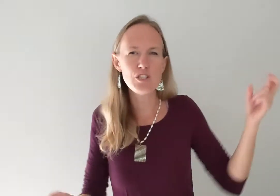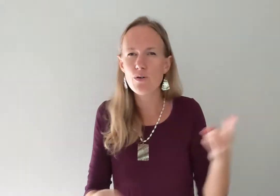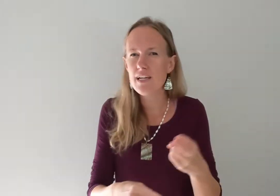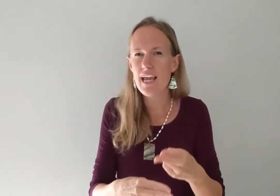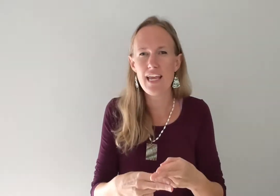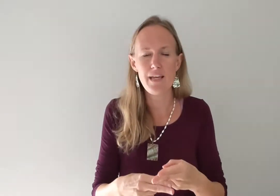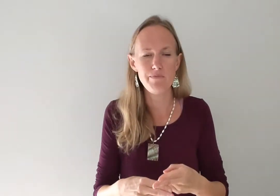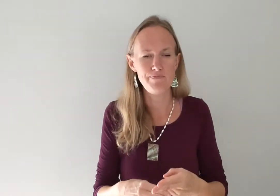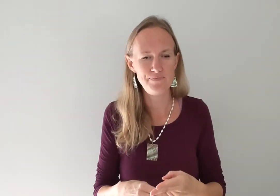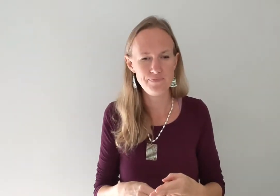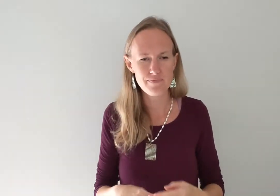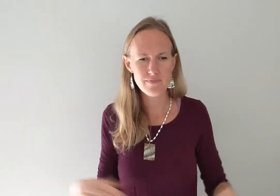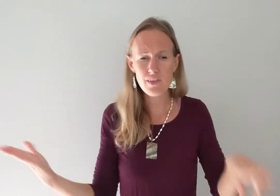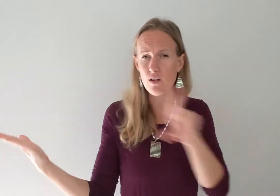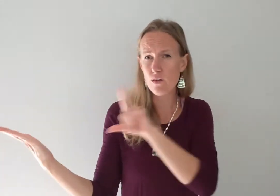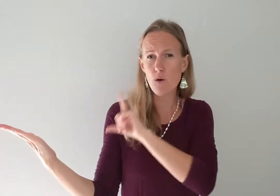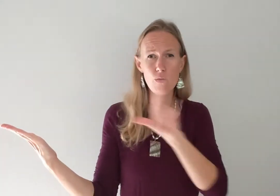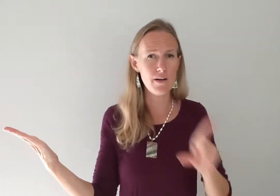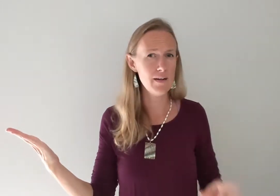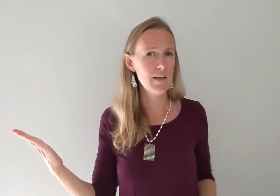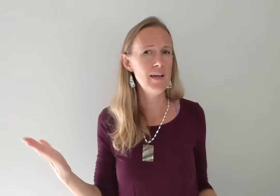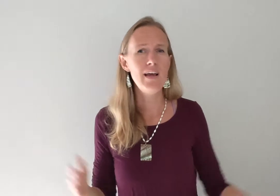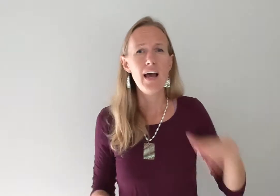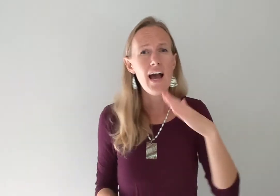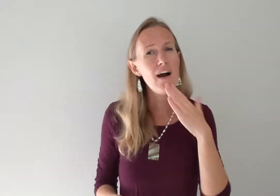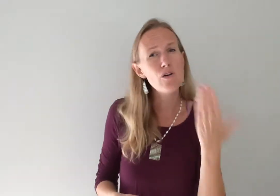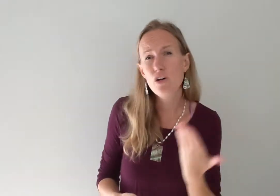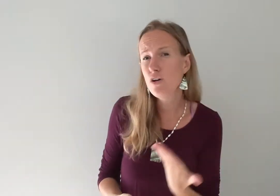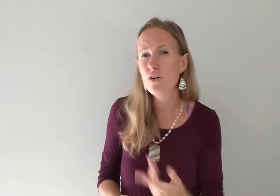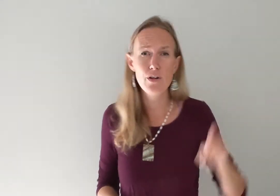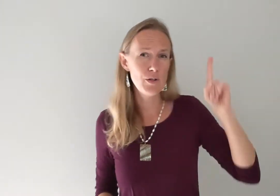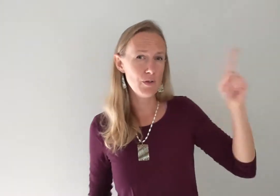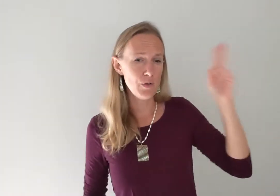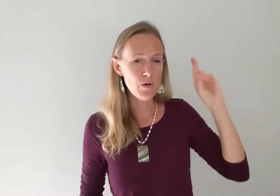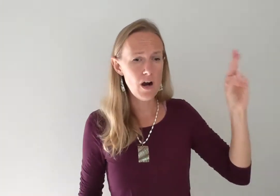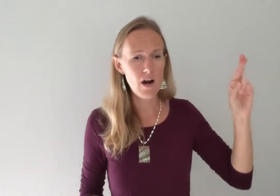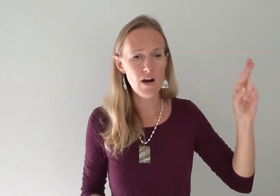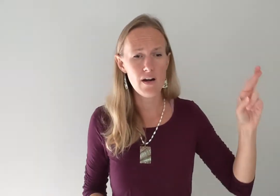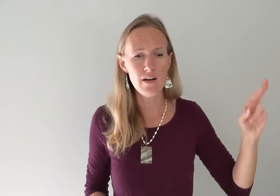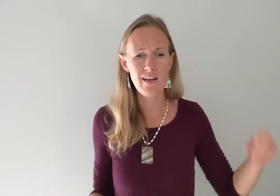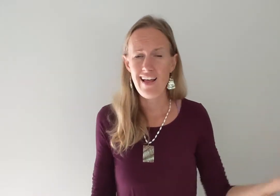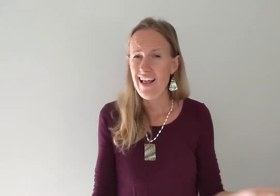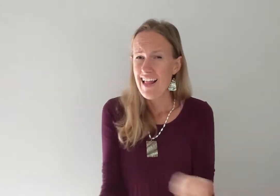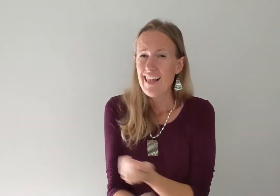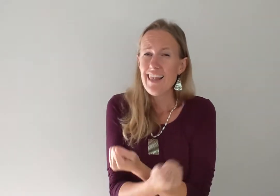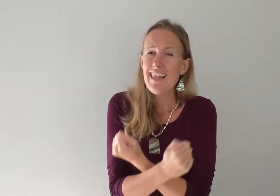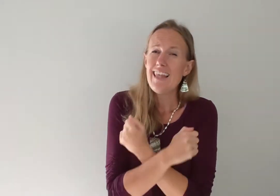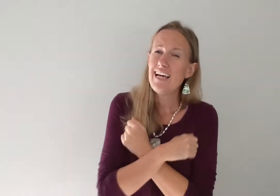your name, Lord. How good you are. Love